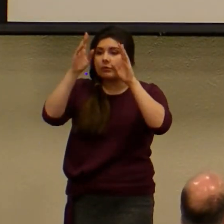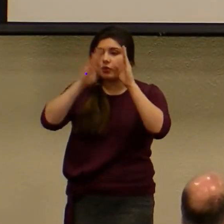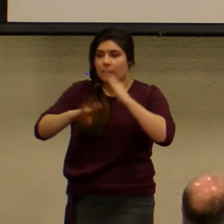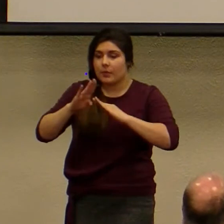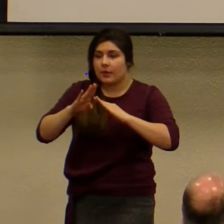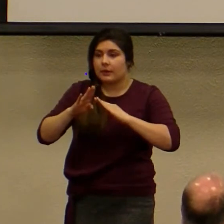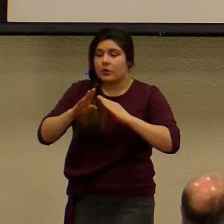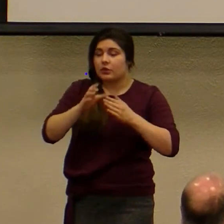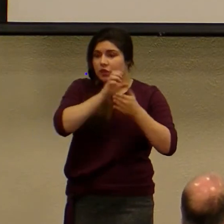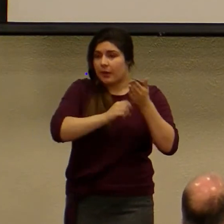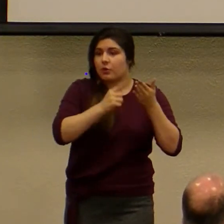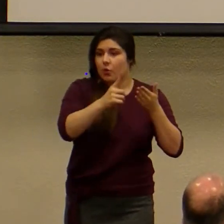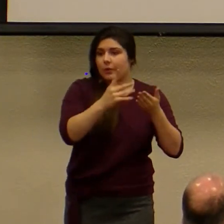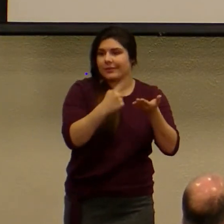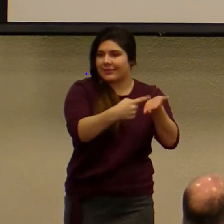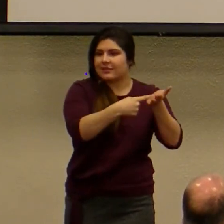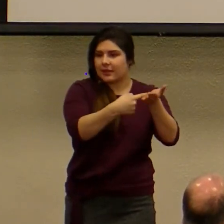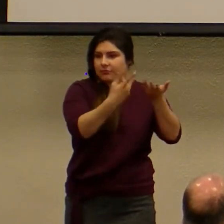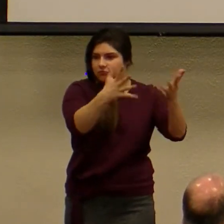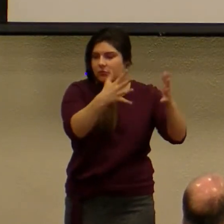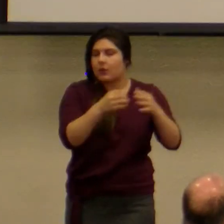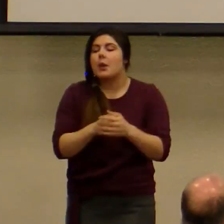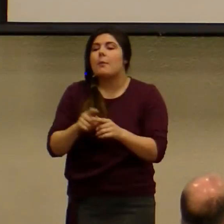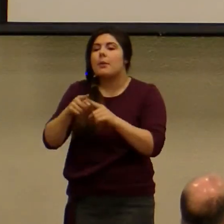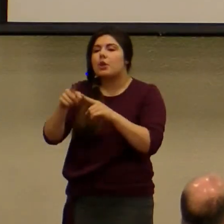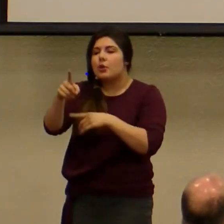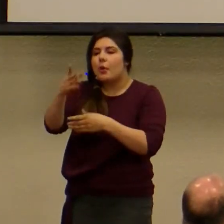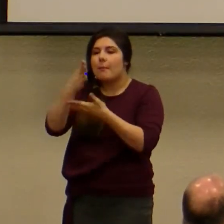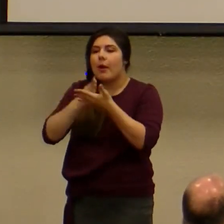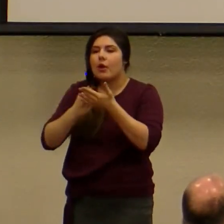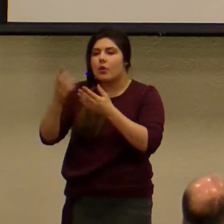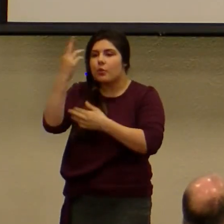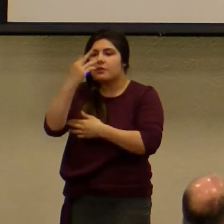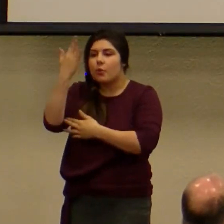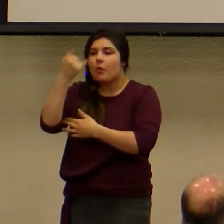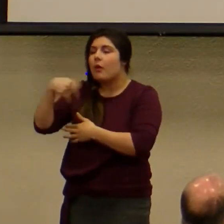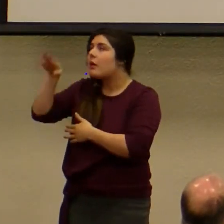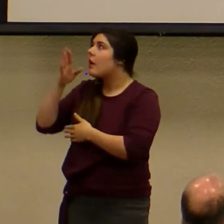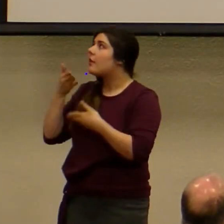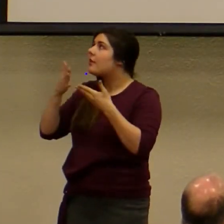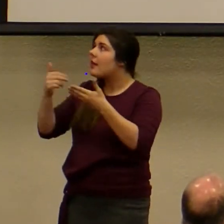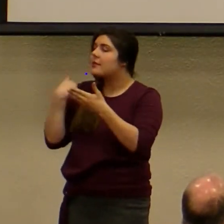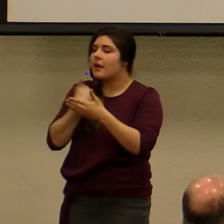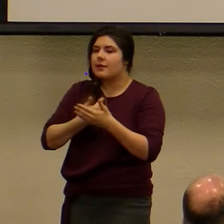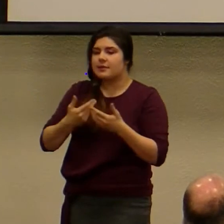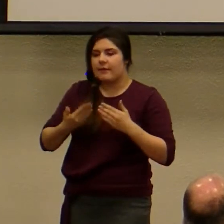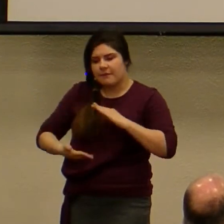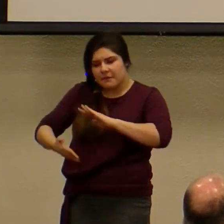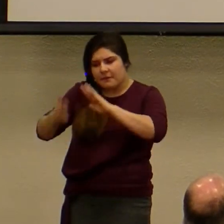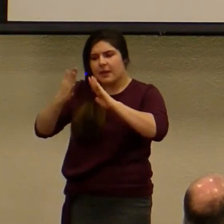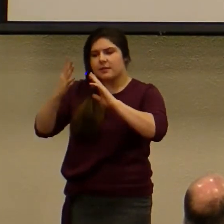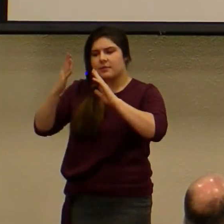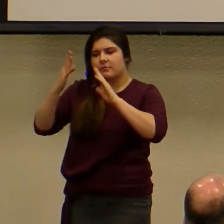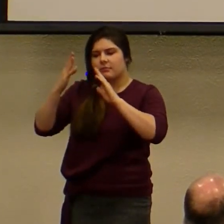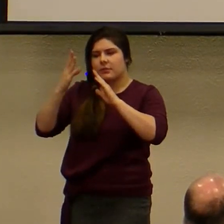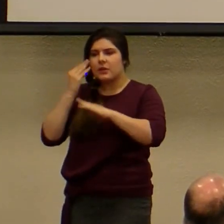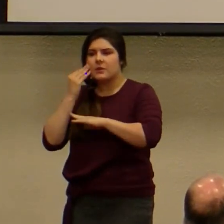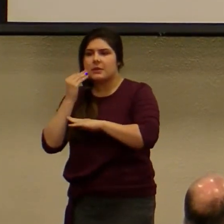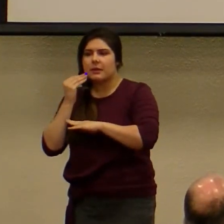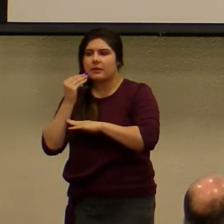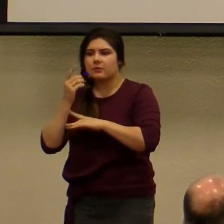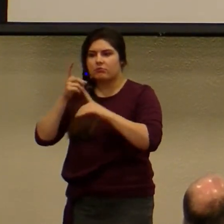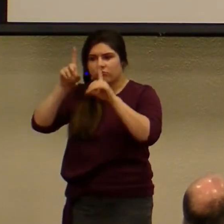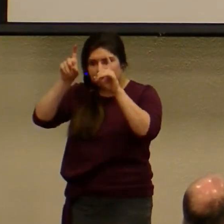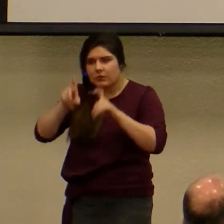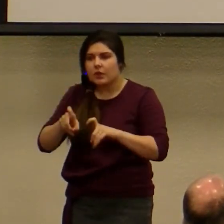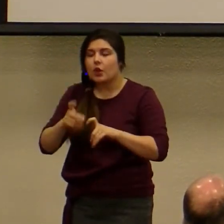1. But you would remember the part of the reason why God allows you and I to go through the issues that we go through in chapter 1. He would make that